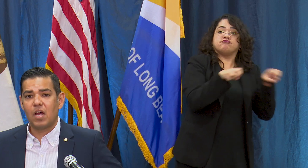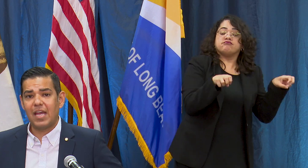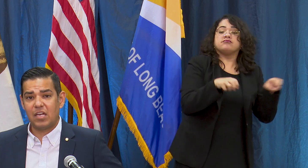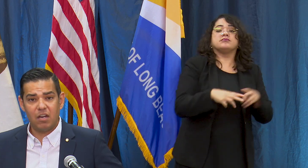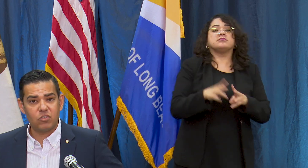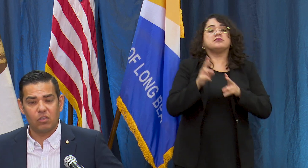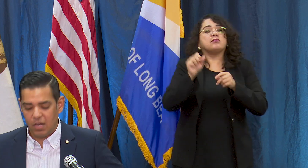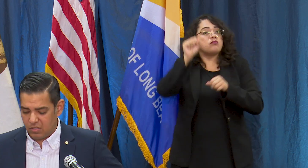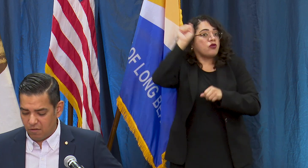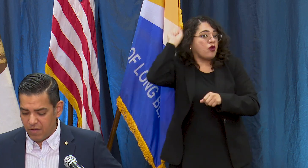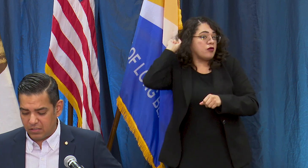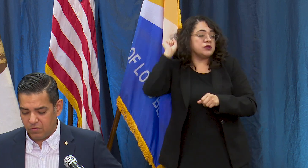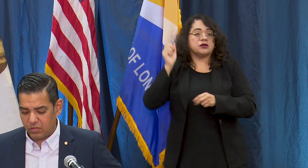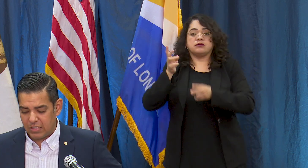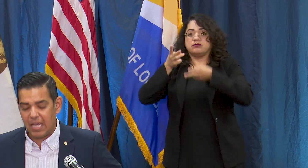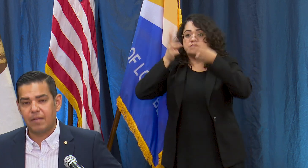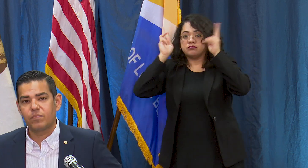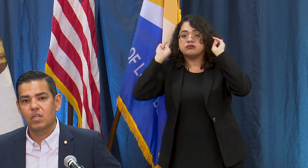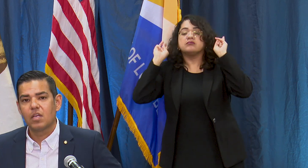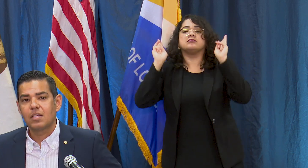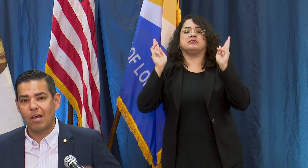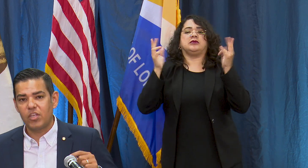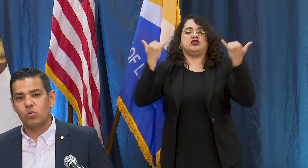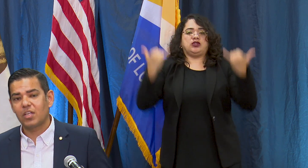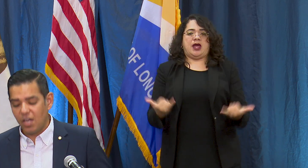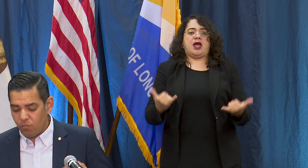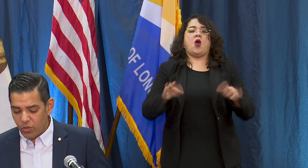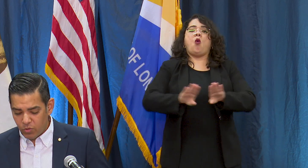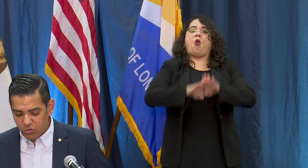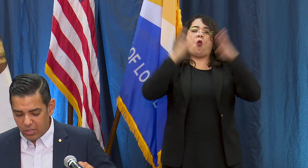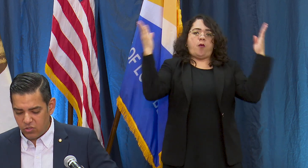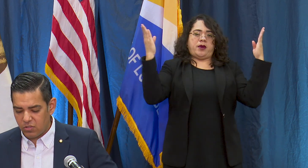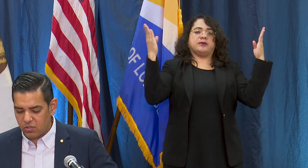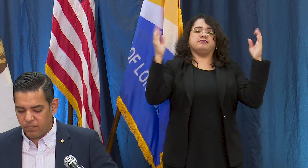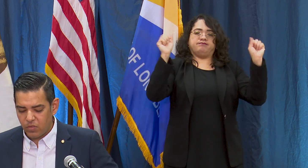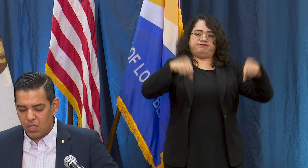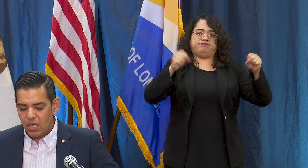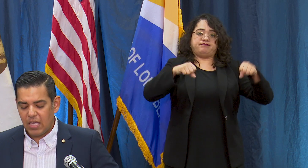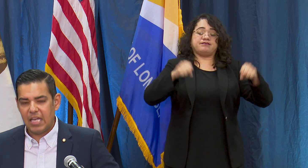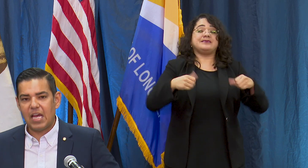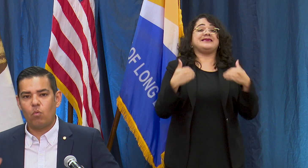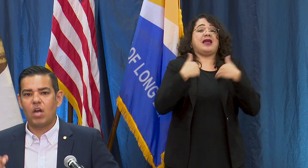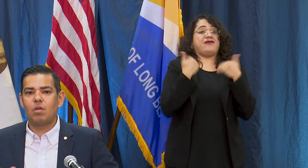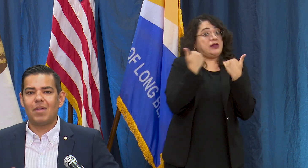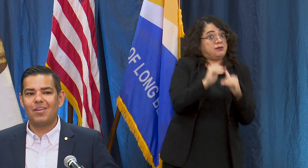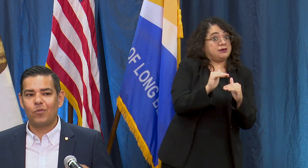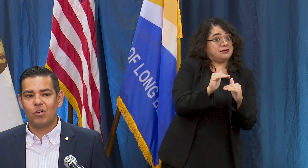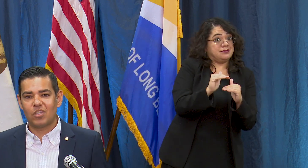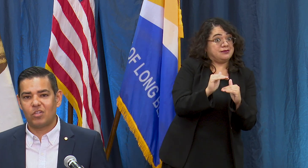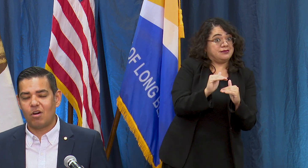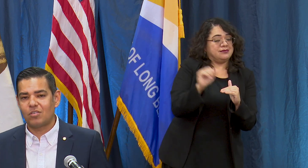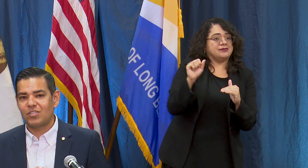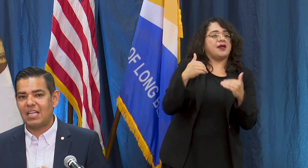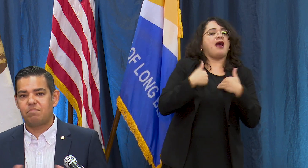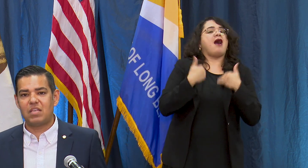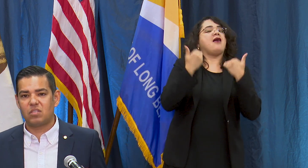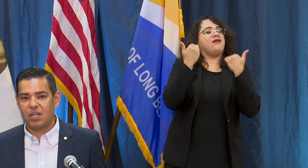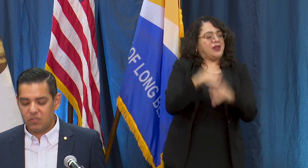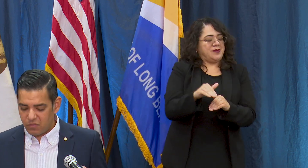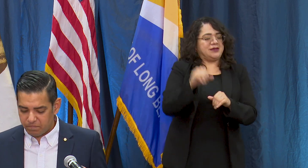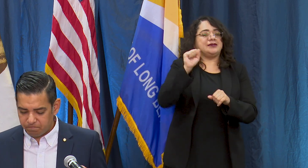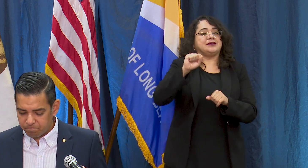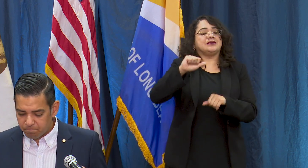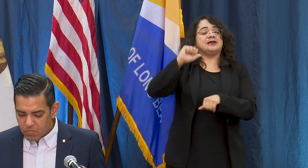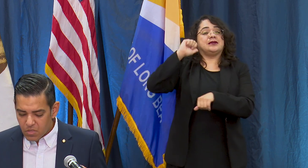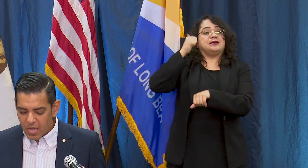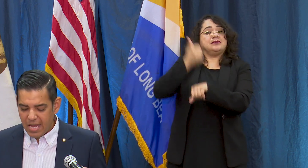barbershops and hair salons effective today. Now, these will come with restrictions, and I want to remind folks that there are state